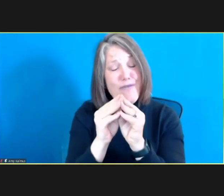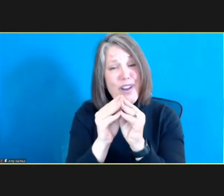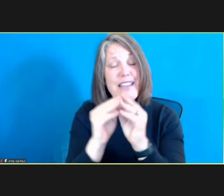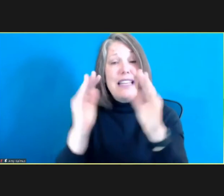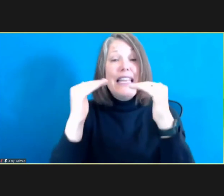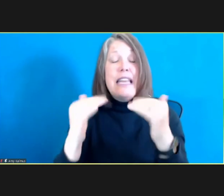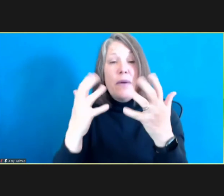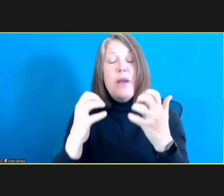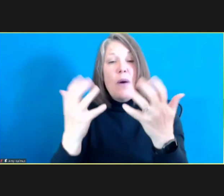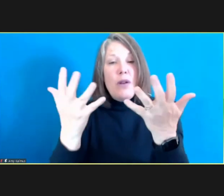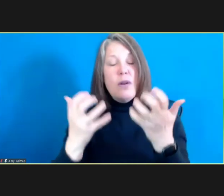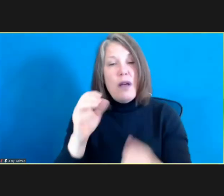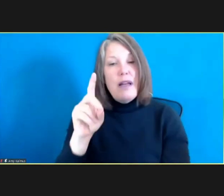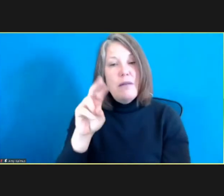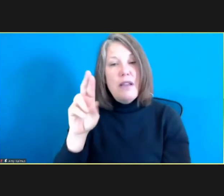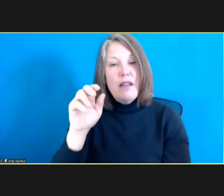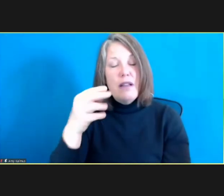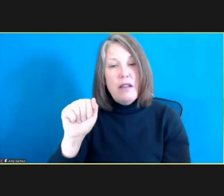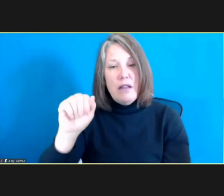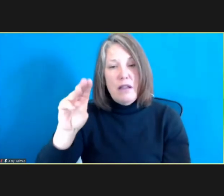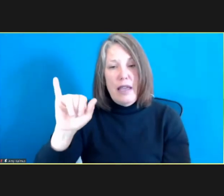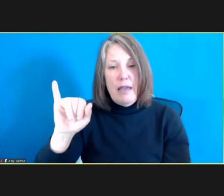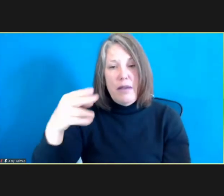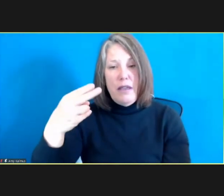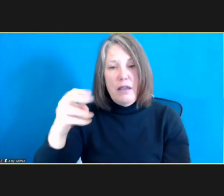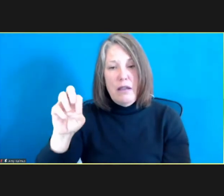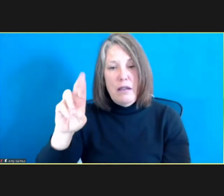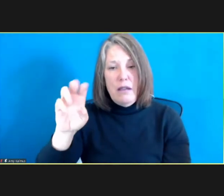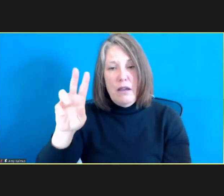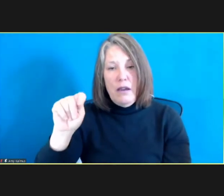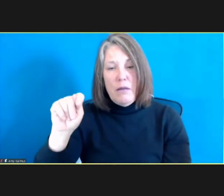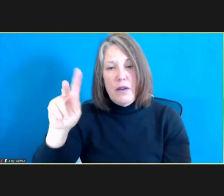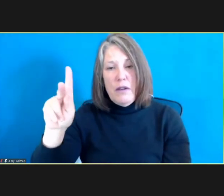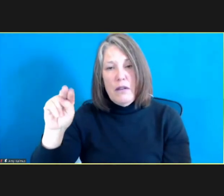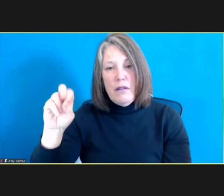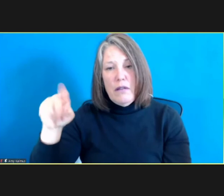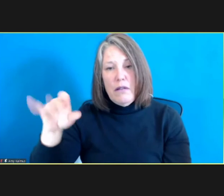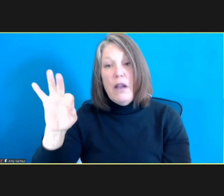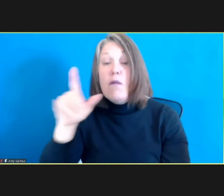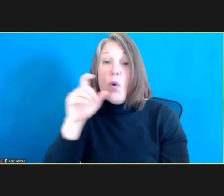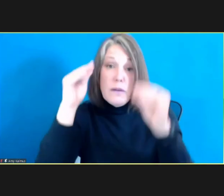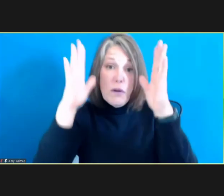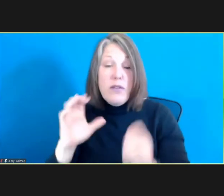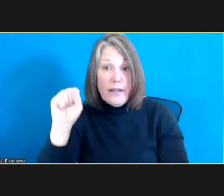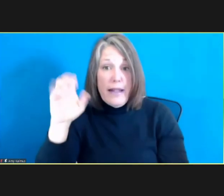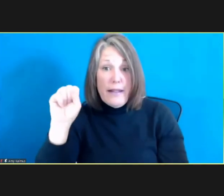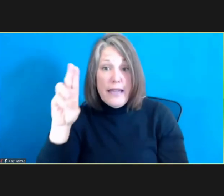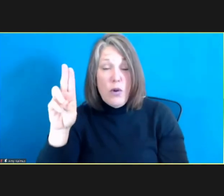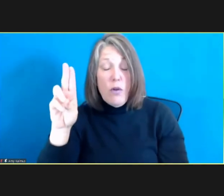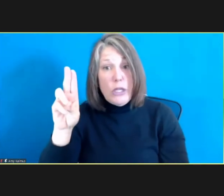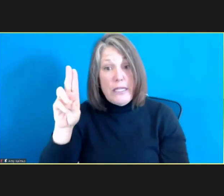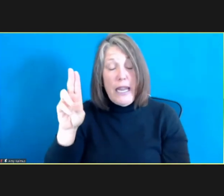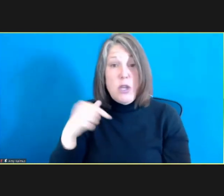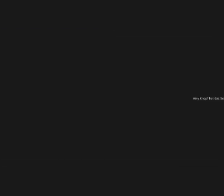to welcome Dr. Amy Aber-Knopf, who is a professor at St. Cloud State University. So I